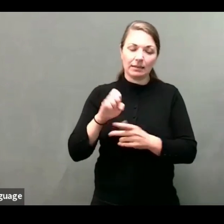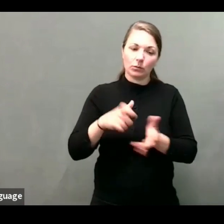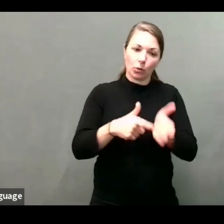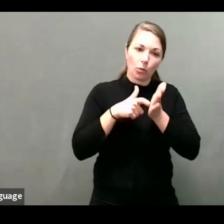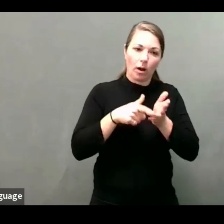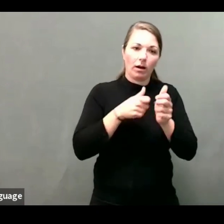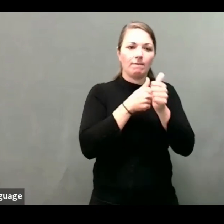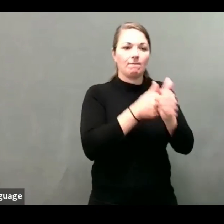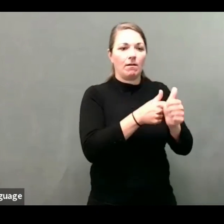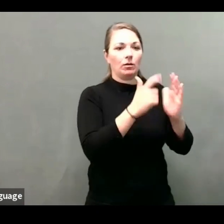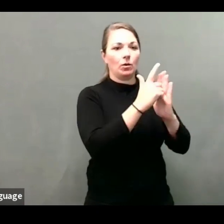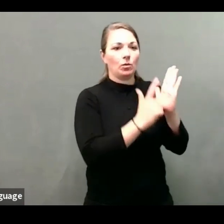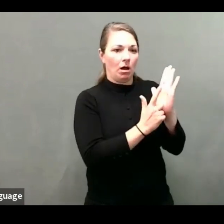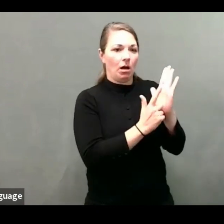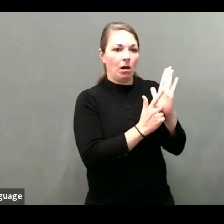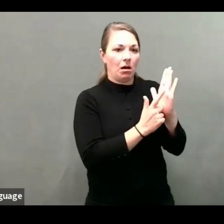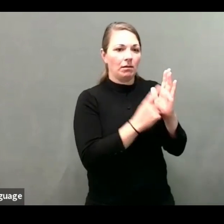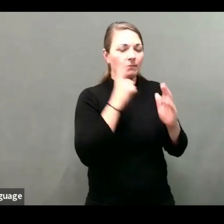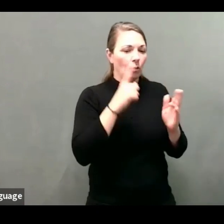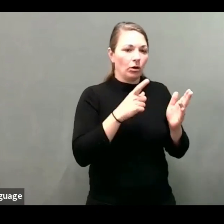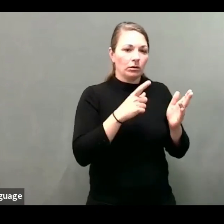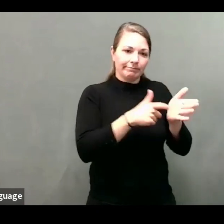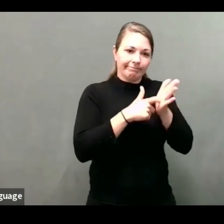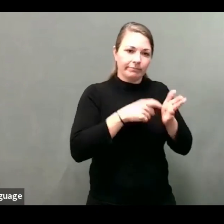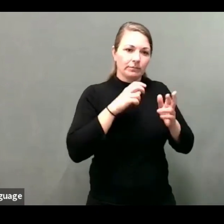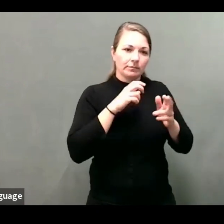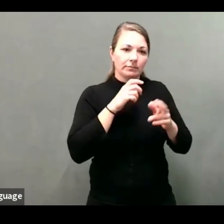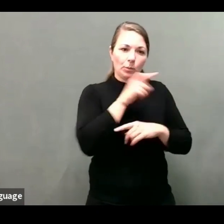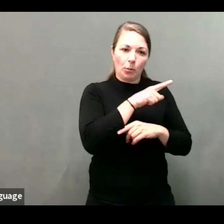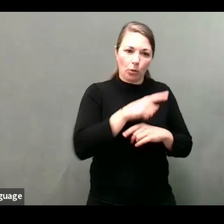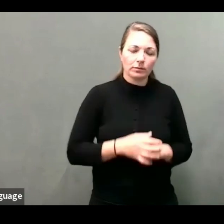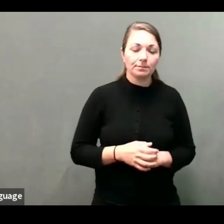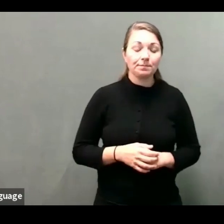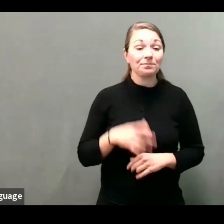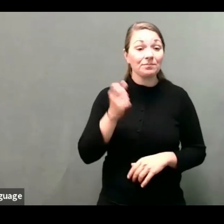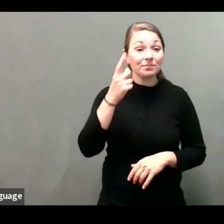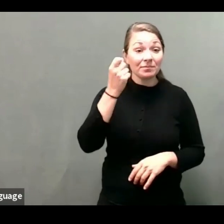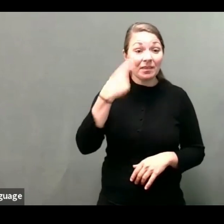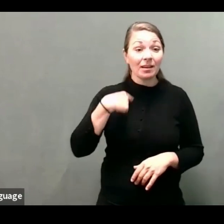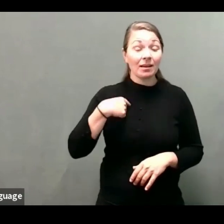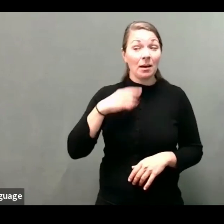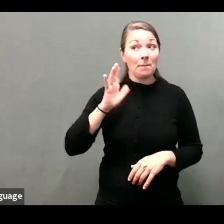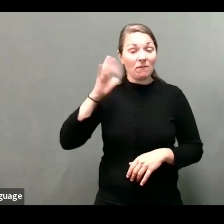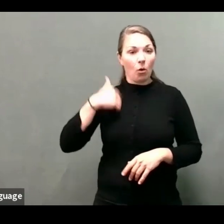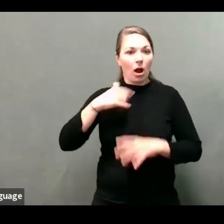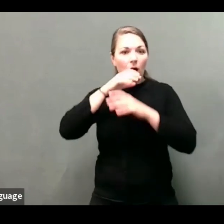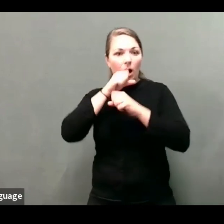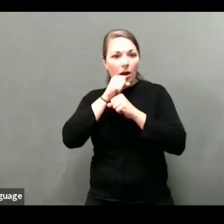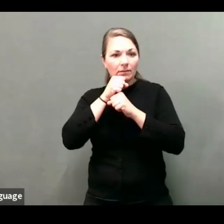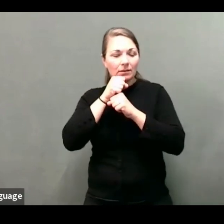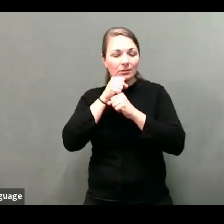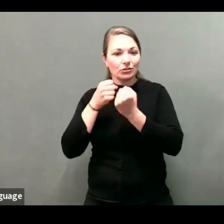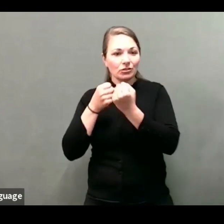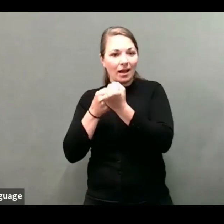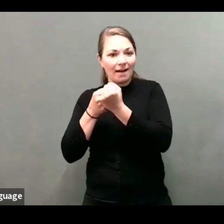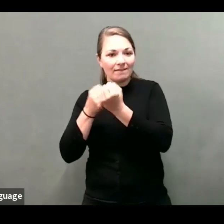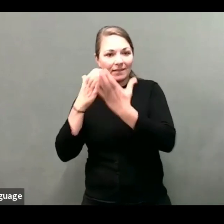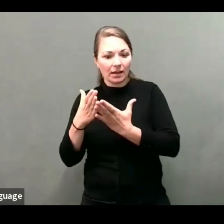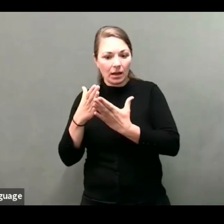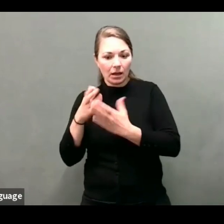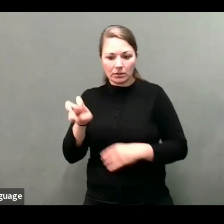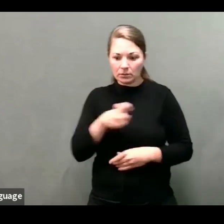mandatory reports. And I will also say that going from a confidential advocate to a SANE, I said that the hardest thing for